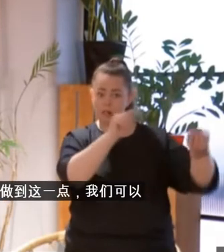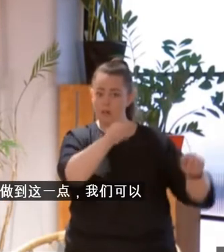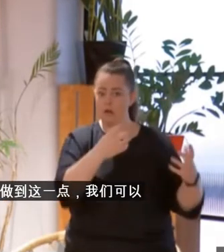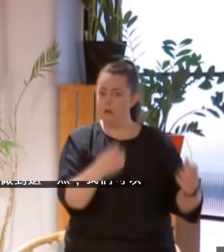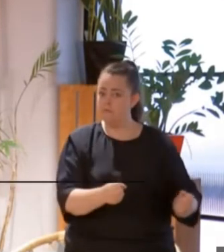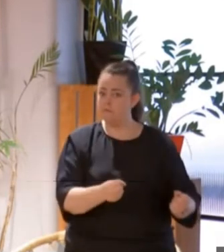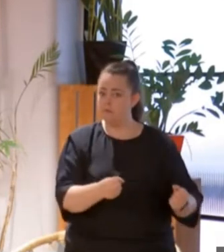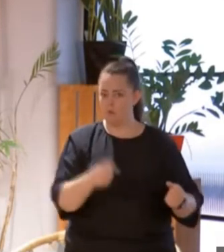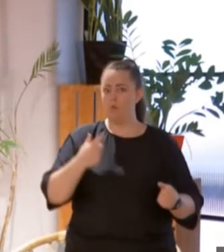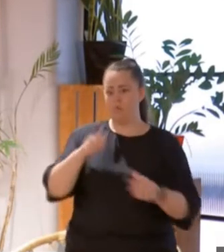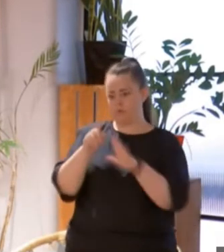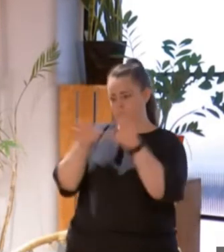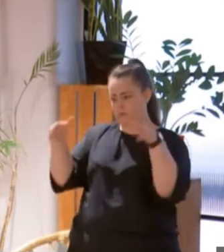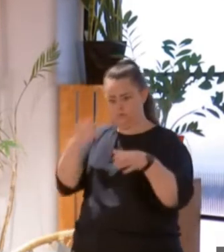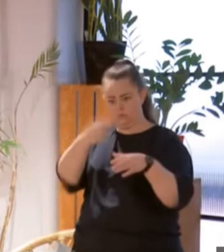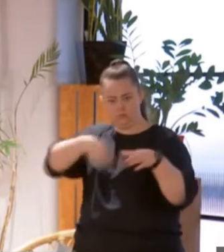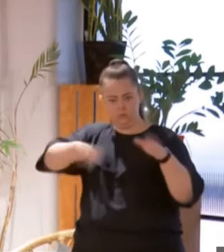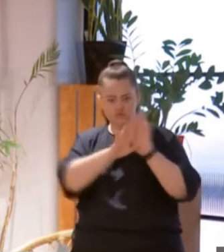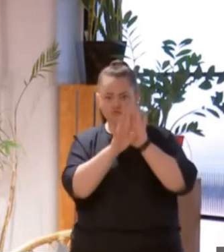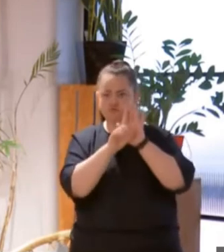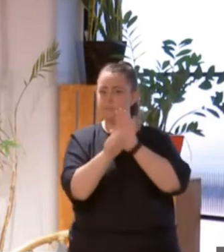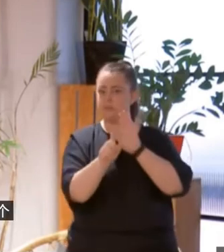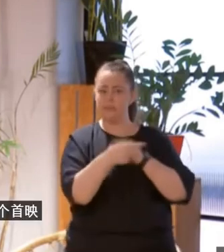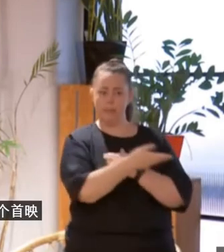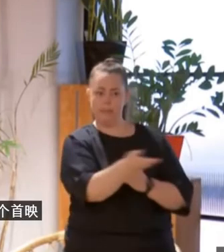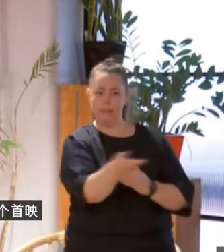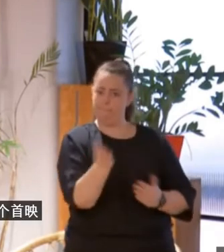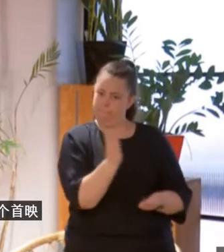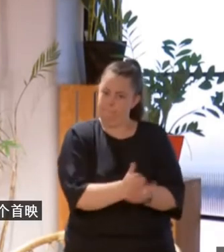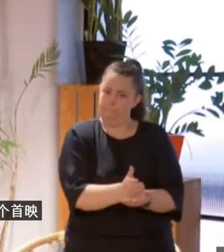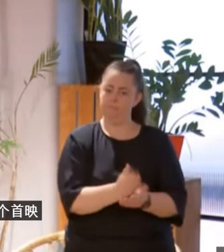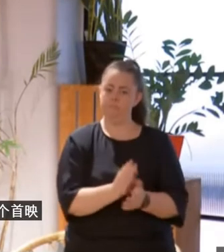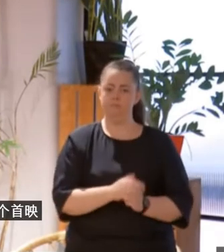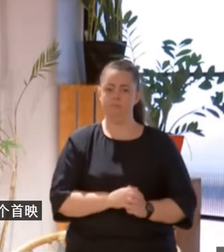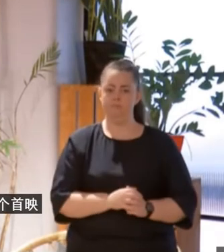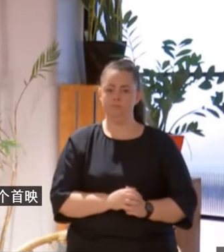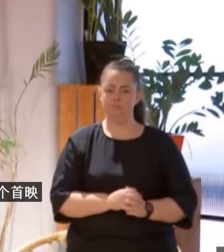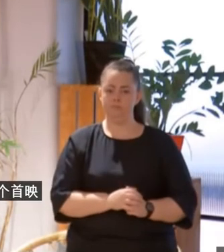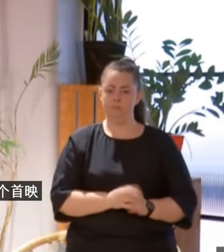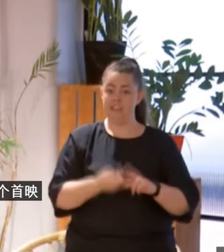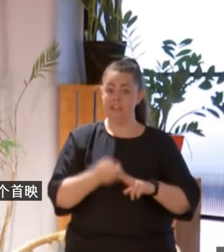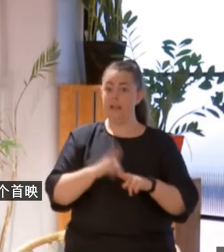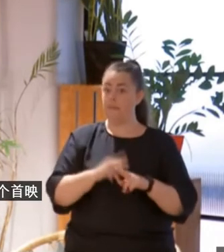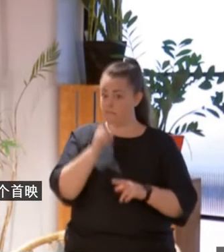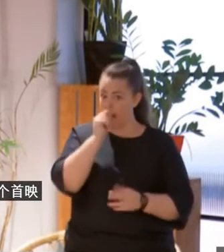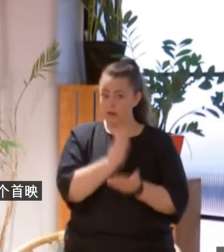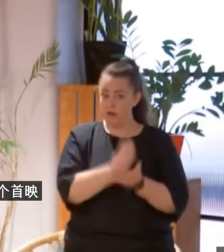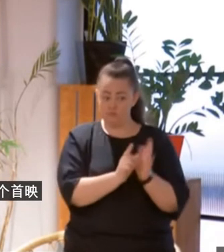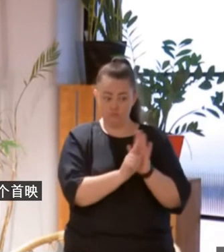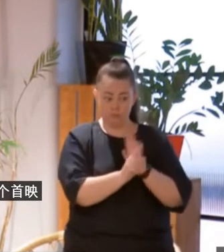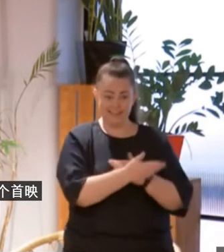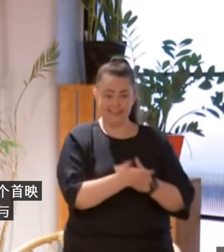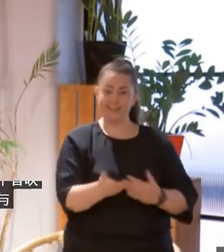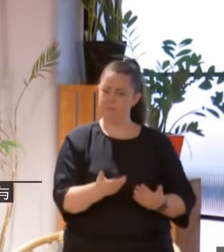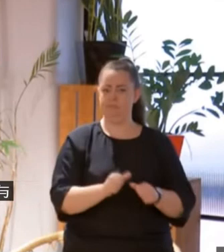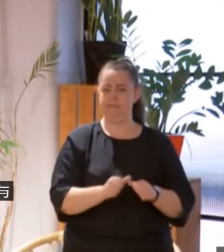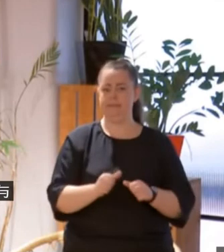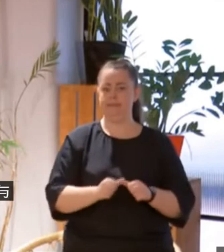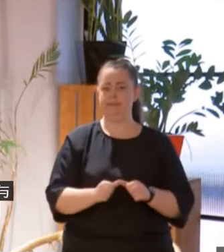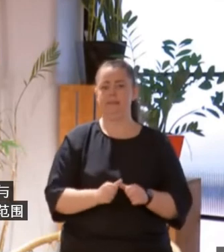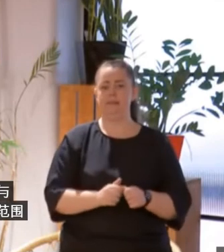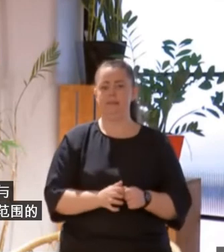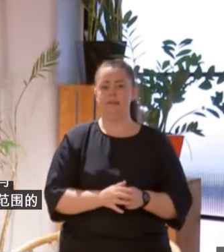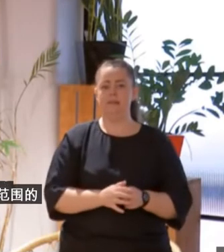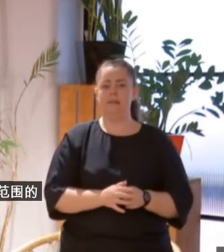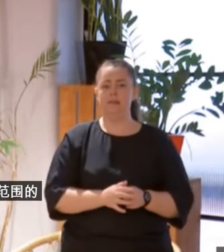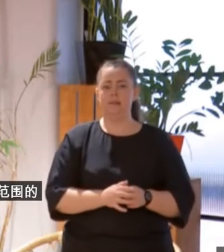encourage that, the better. But where I sit as Premier, my job, and whether it's in relation to women's issues